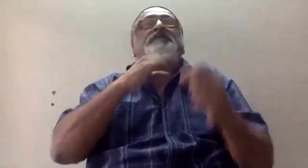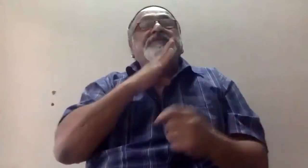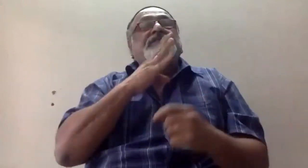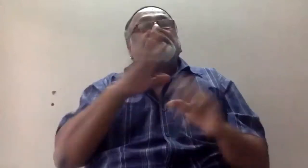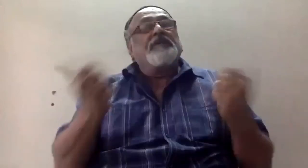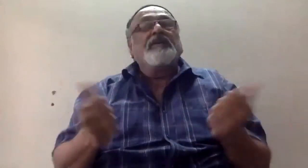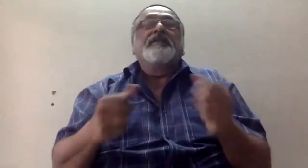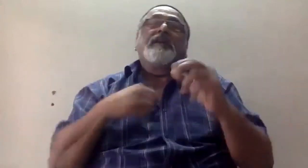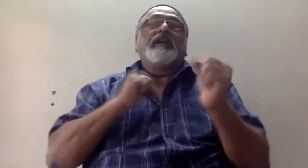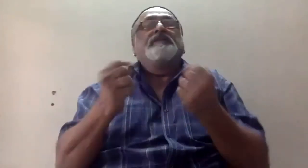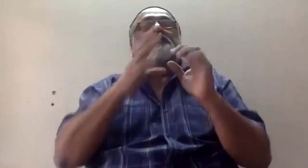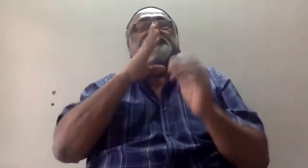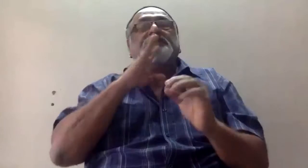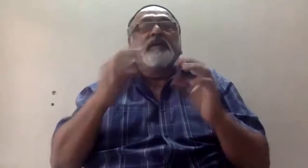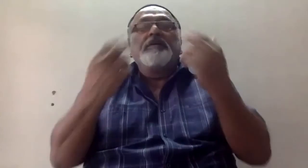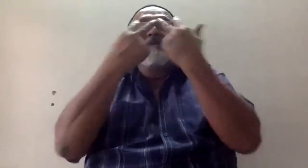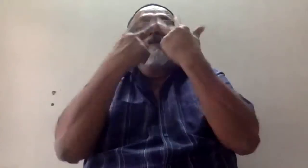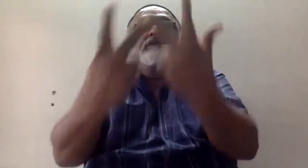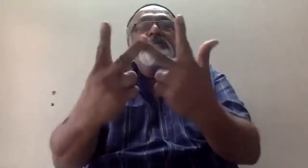speaking, but they can't see what is being written.